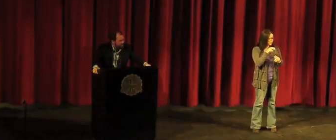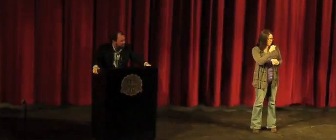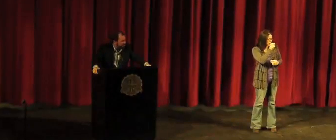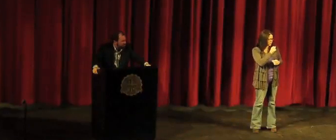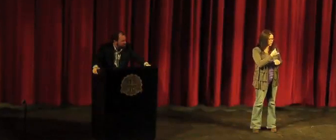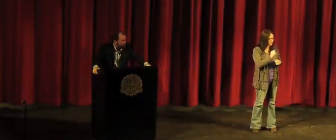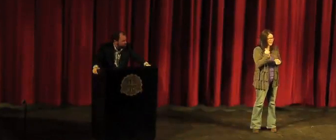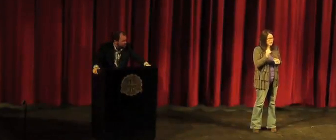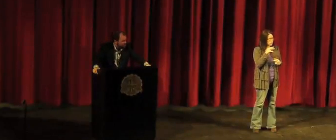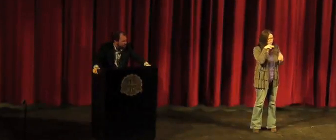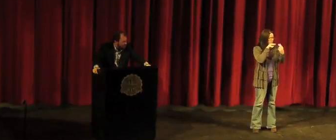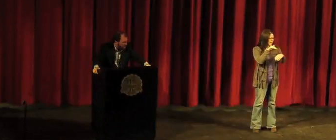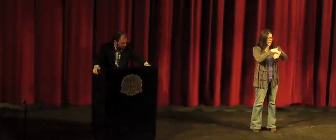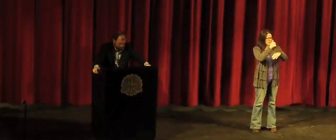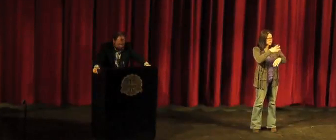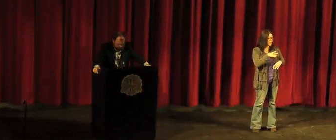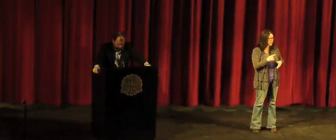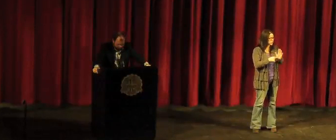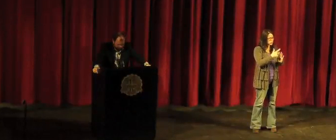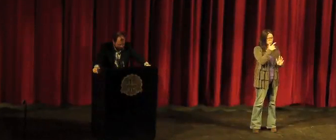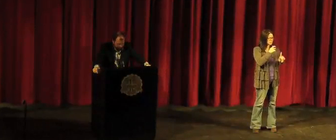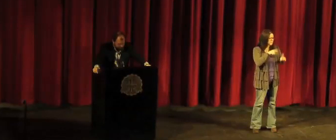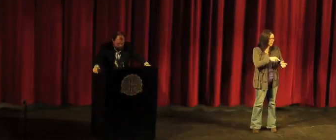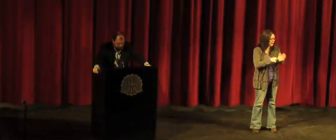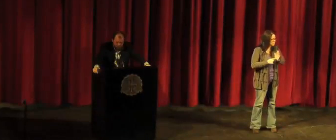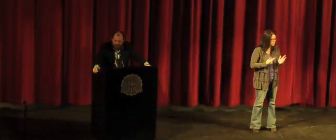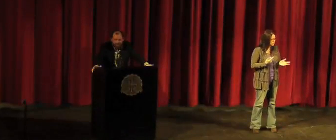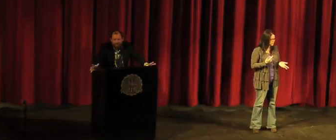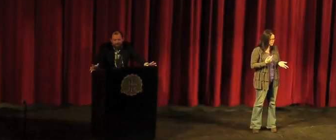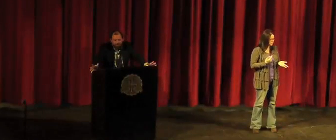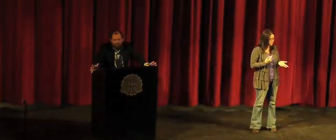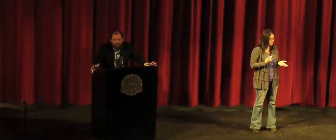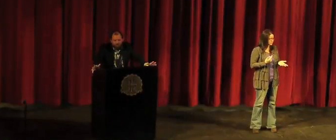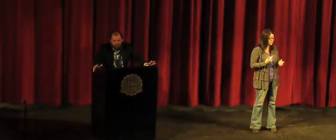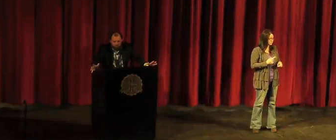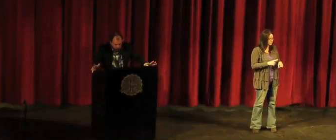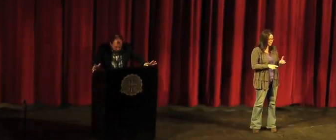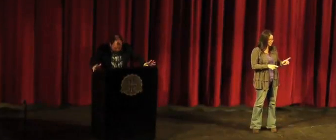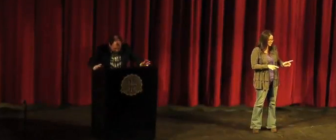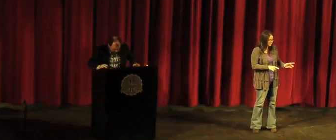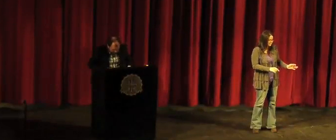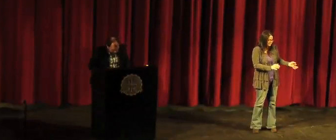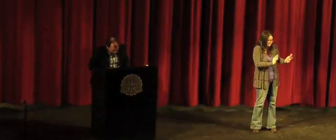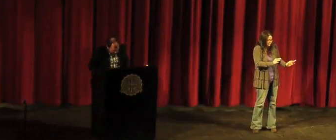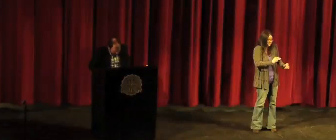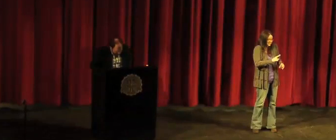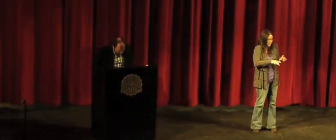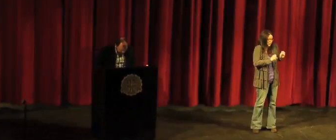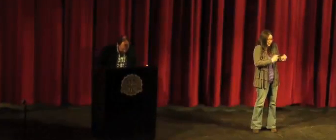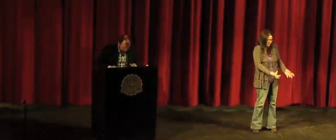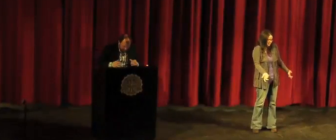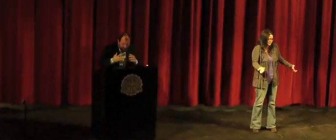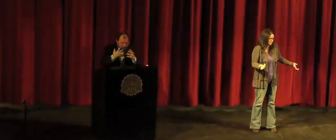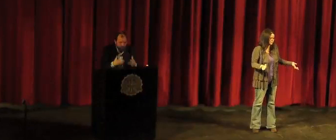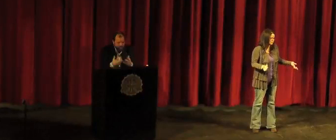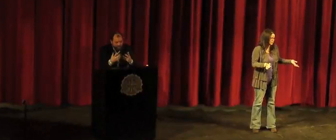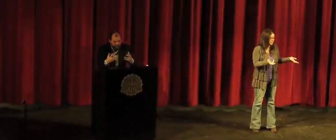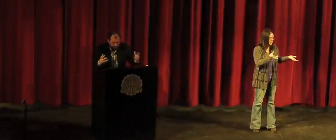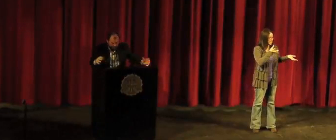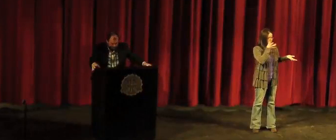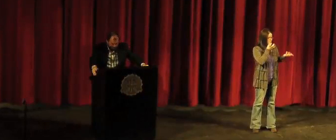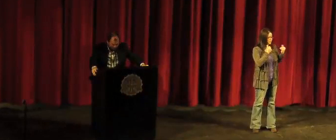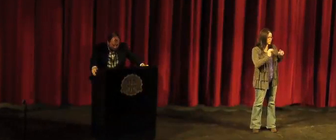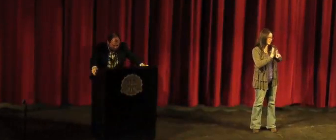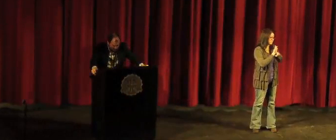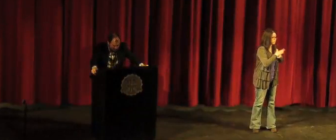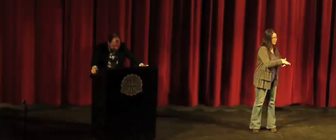any Englishman. Show who's in command." But the efforts are pointless. They're hopeless. His father's trying to impress upon